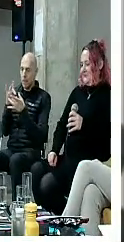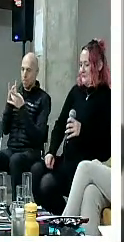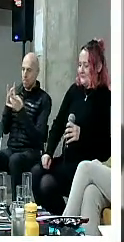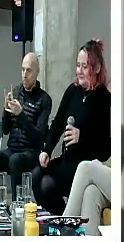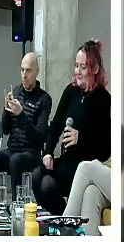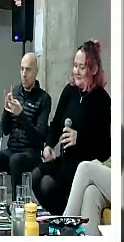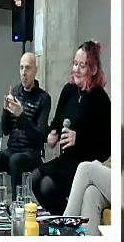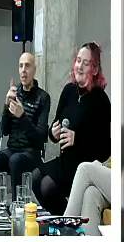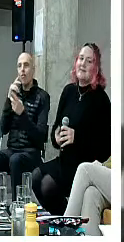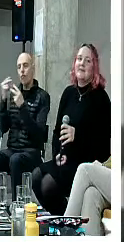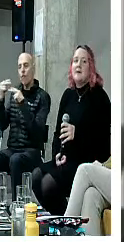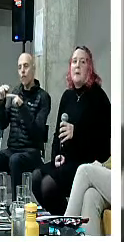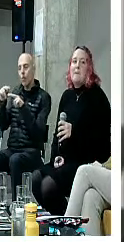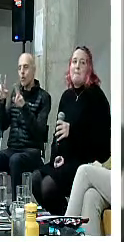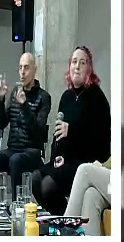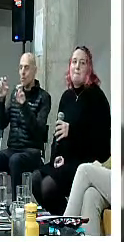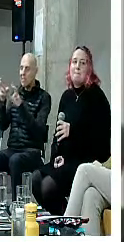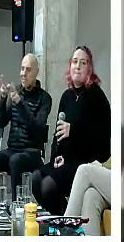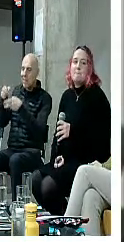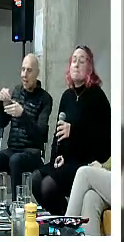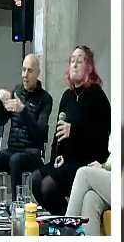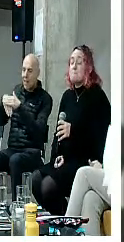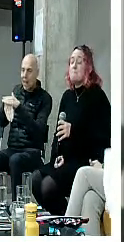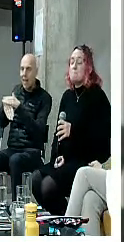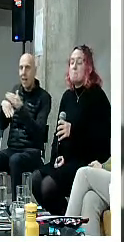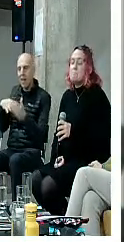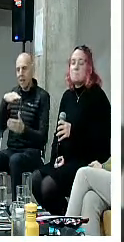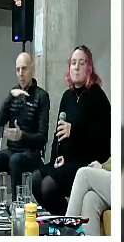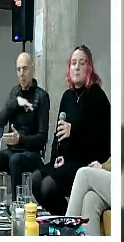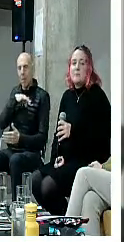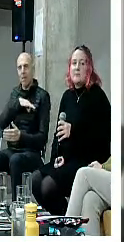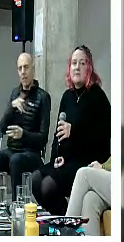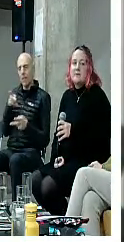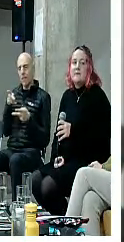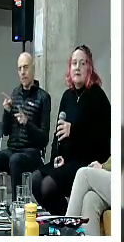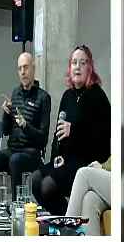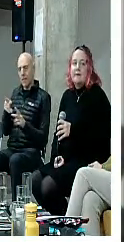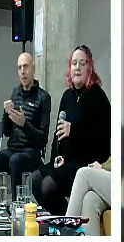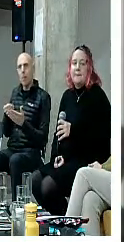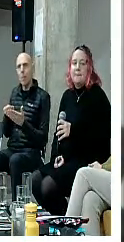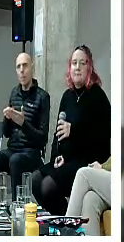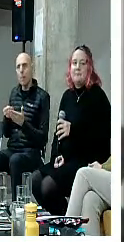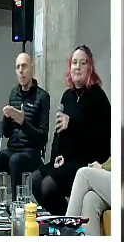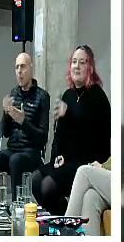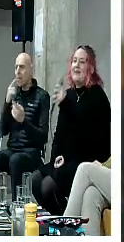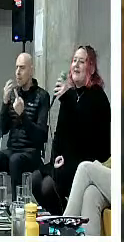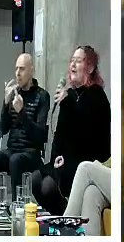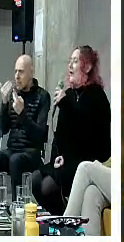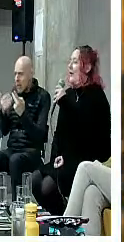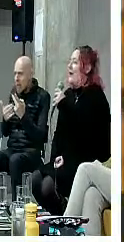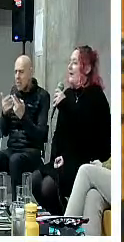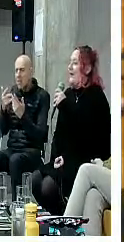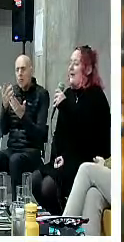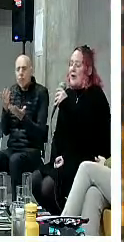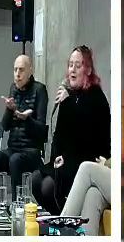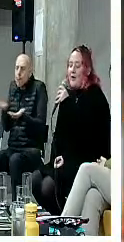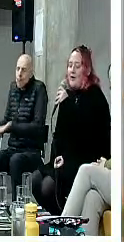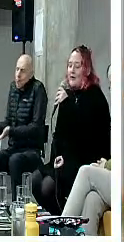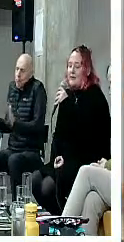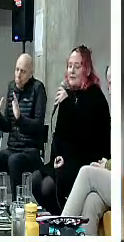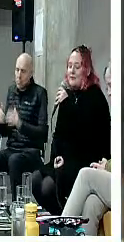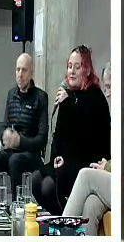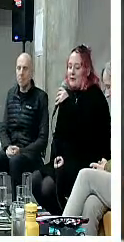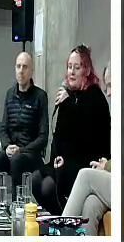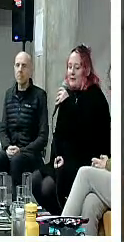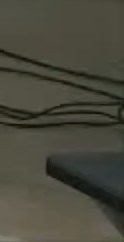the benefit system and the kind of, and the inquest and the mistakes found, and yeah. Over to you. Thank you,